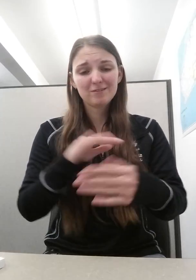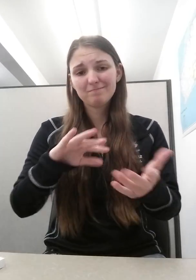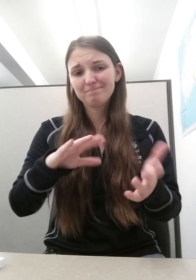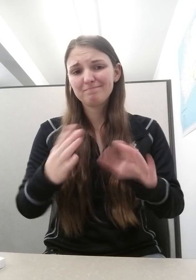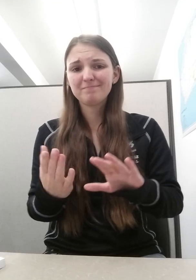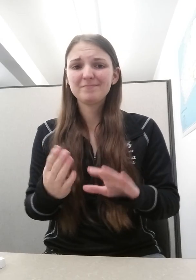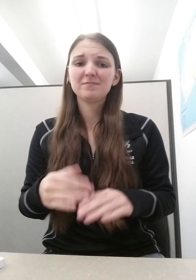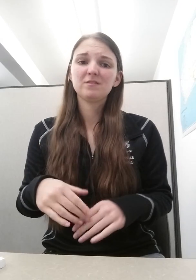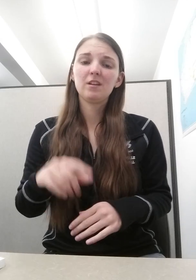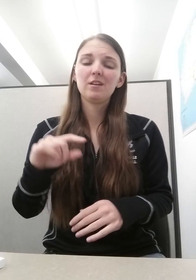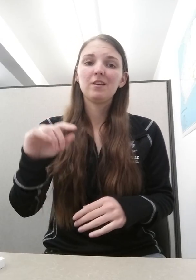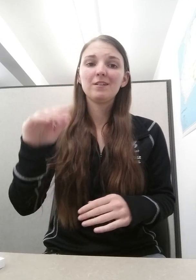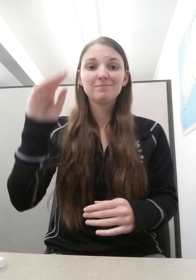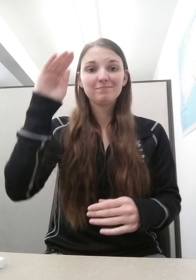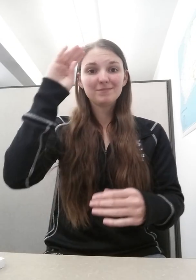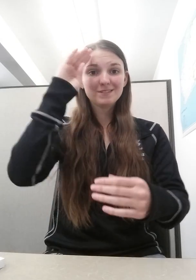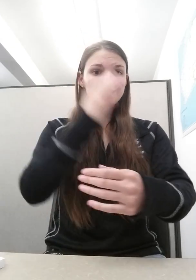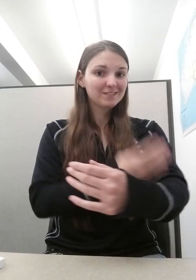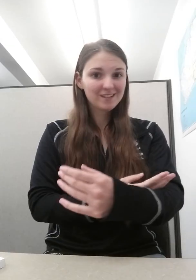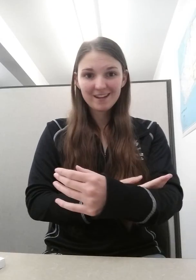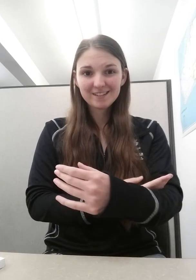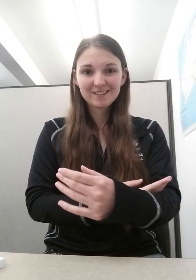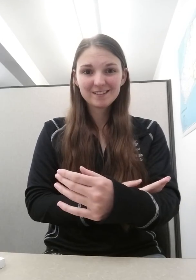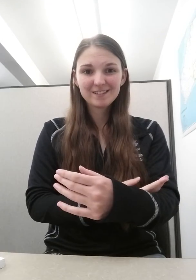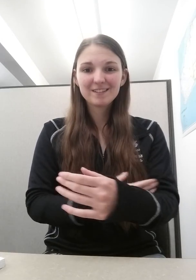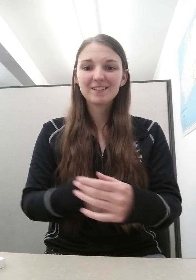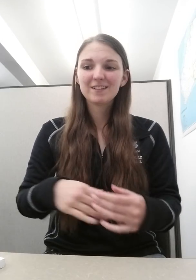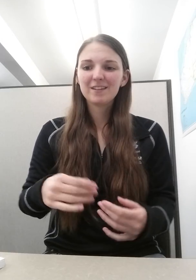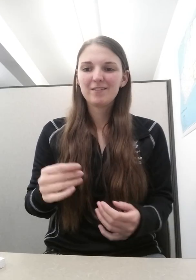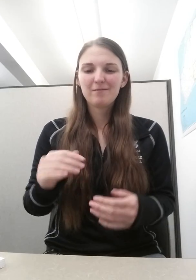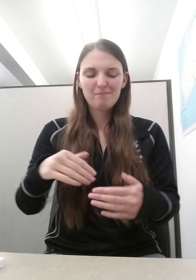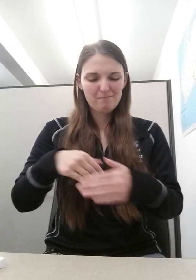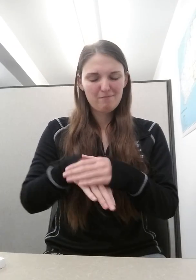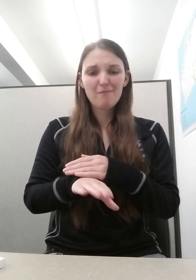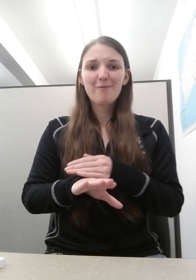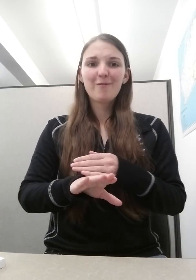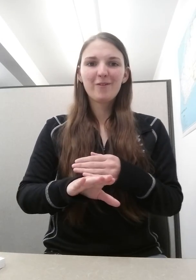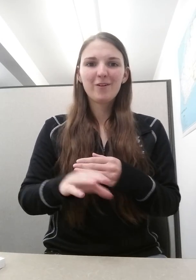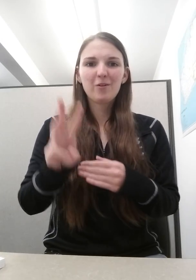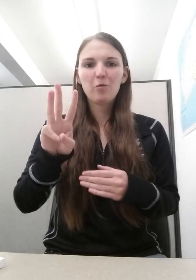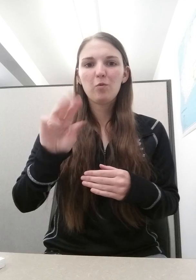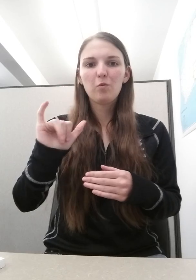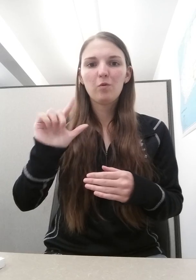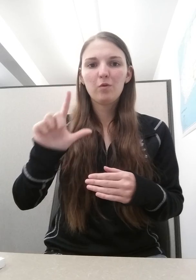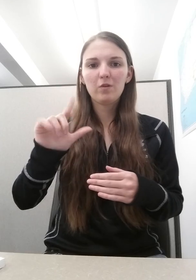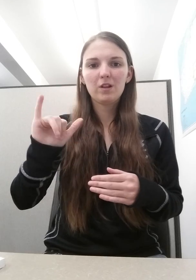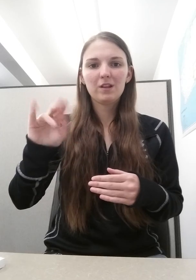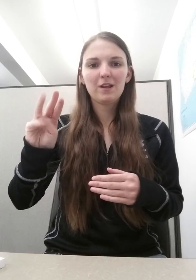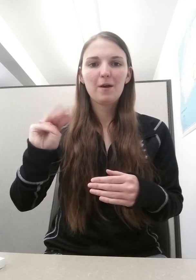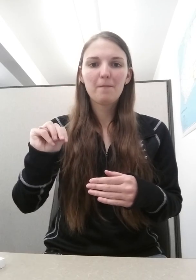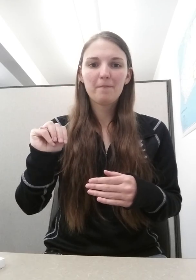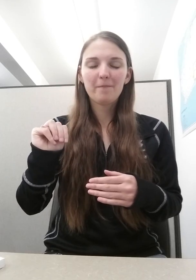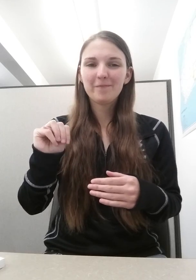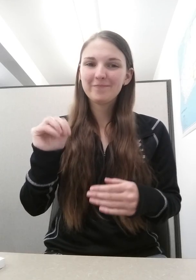they named that son William, never ever guessing that that would be what the English world considers to be one of the